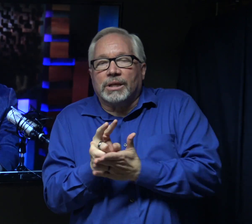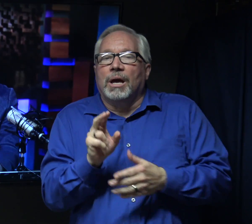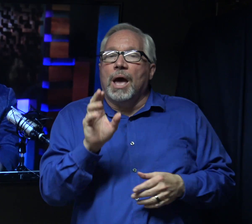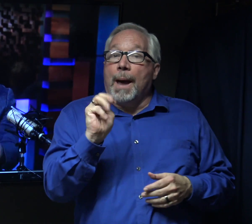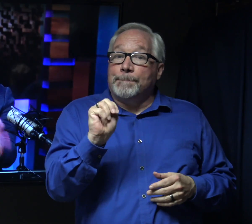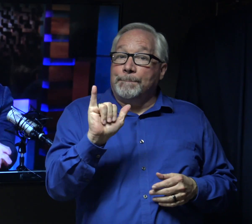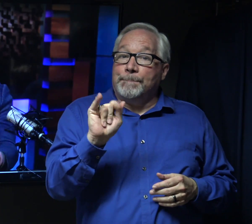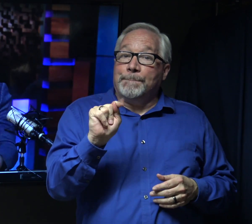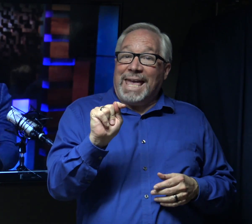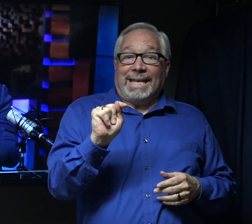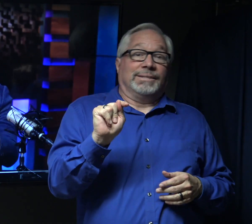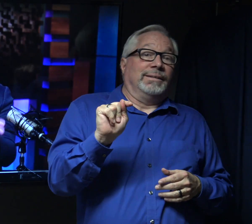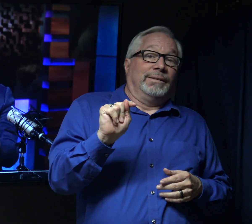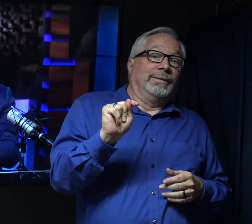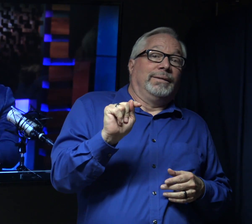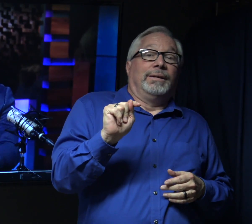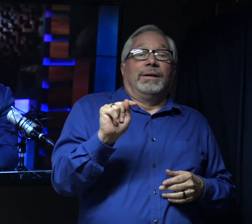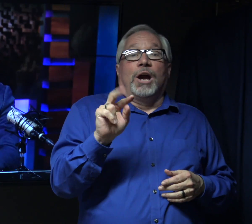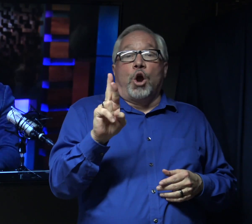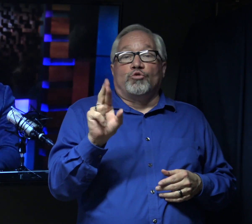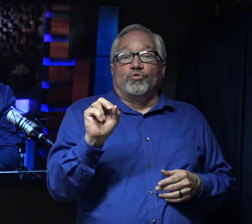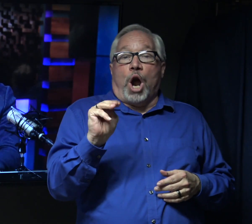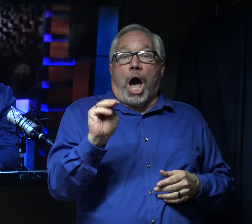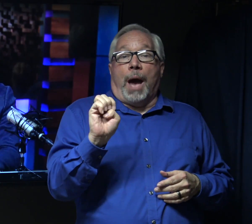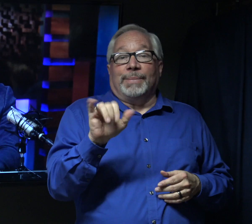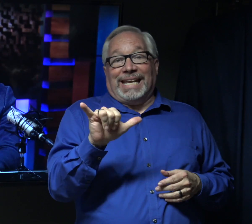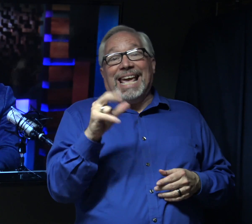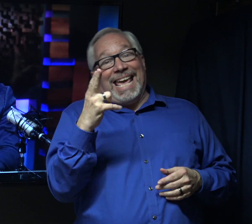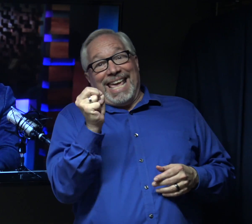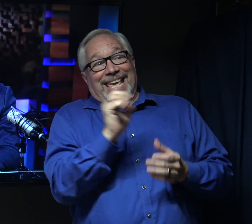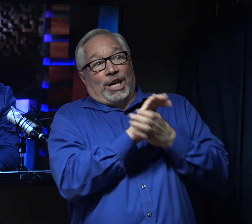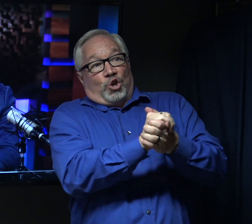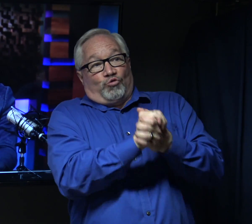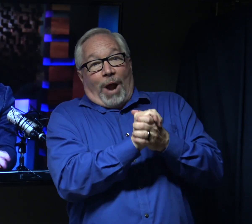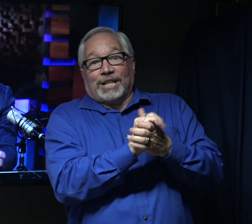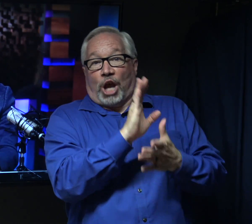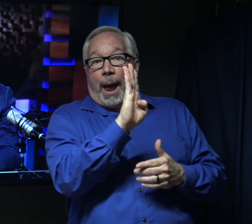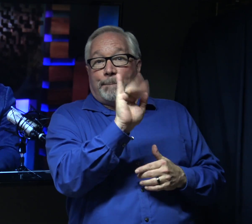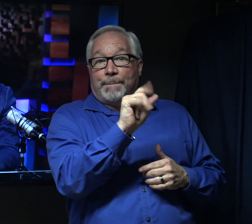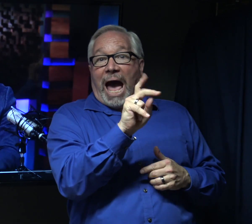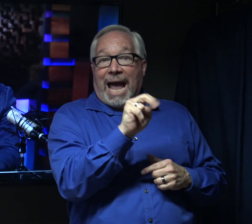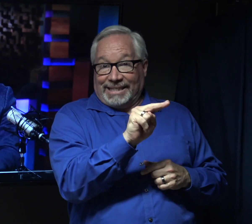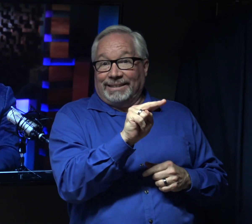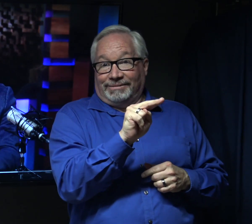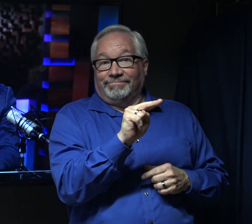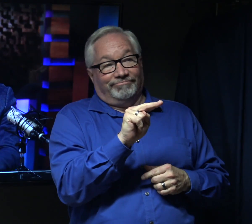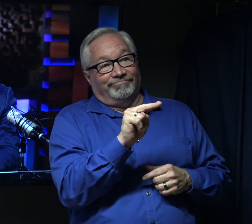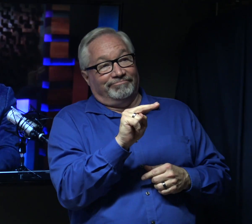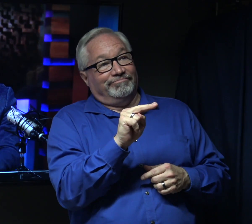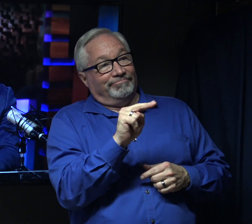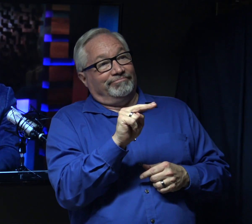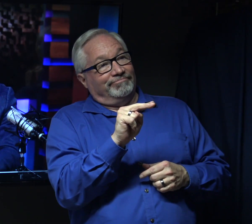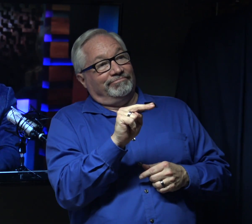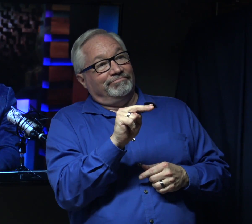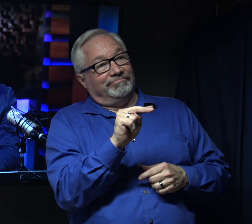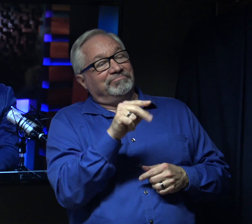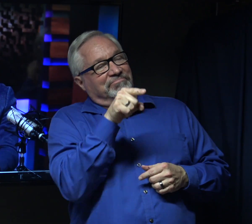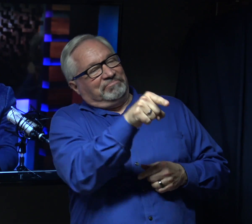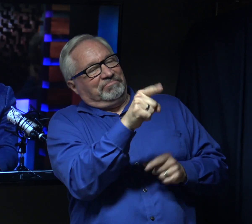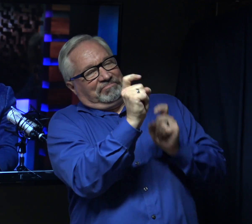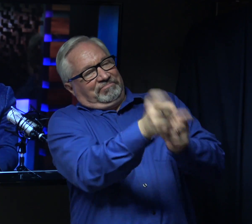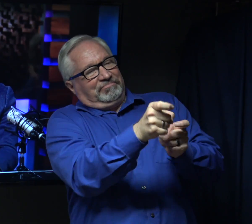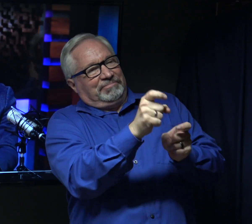came out and congratulated Joe Biden and is giving the election, if he would be able to the